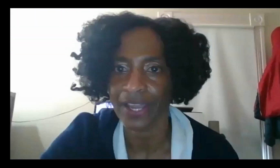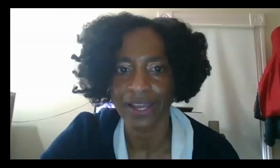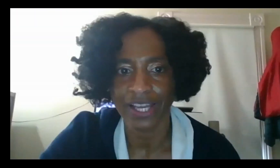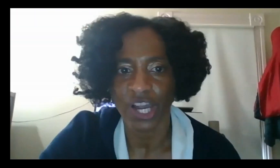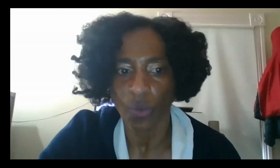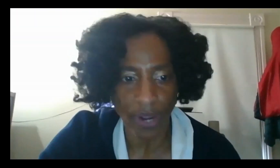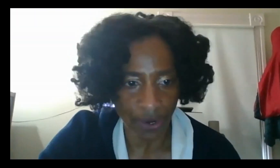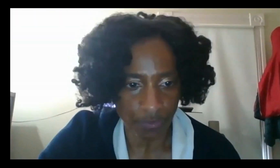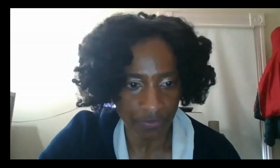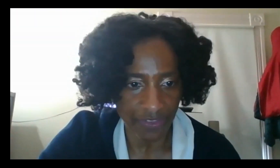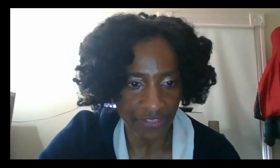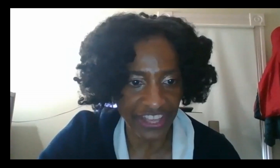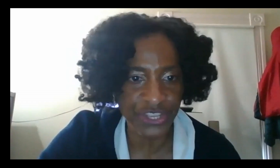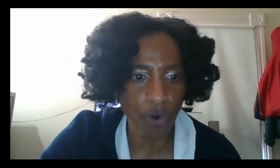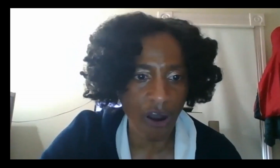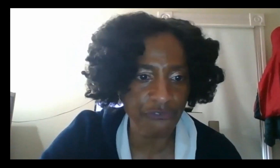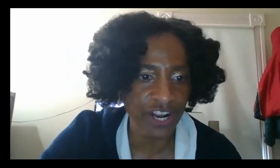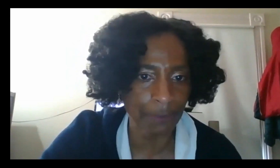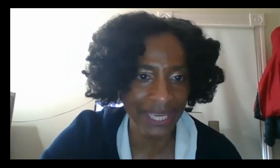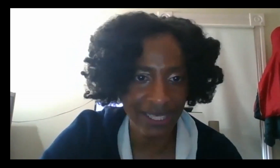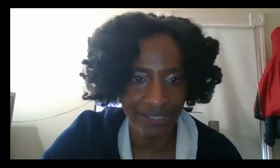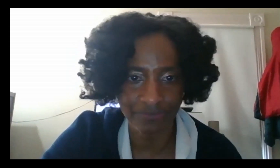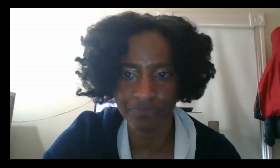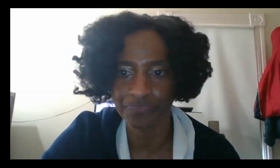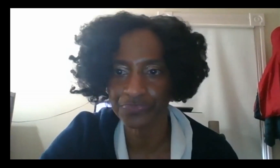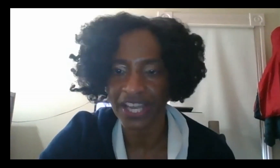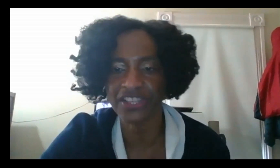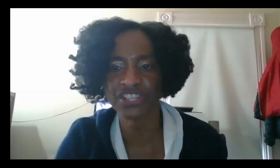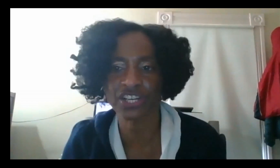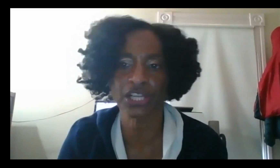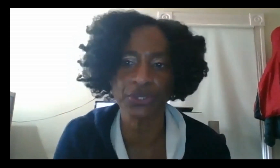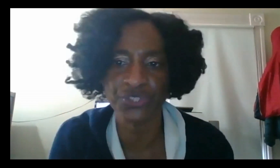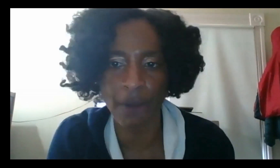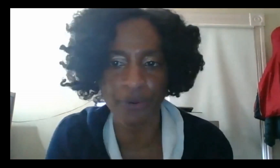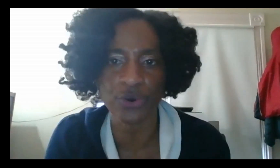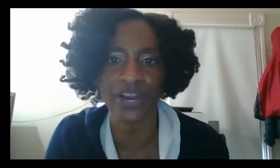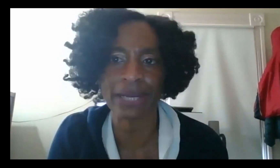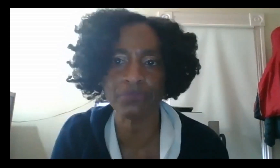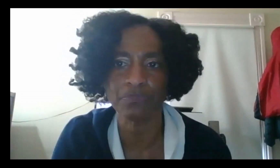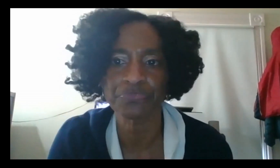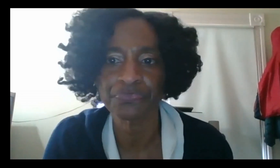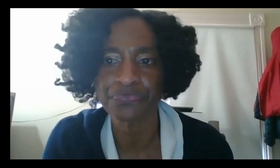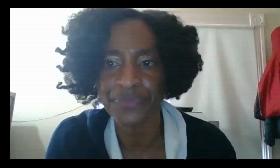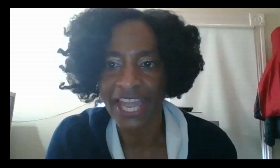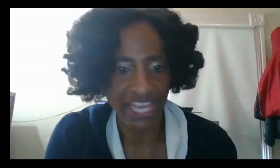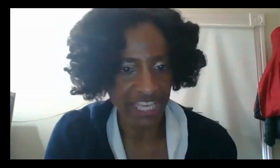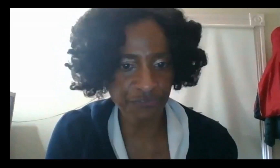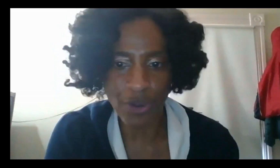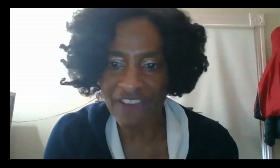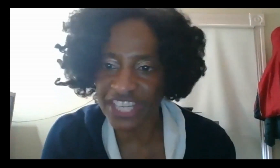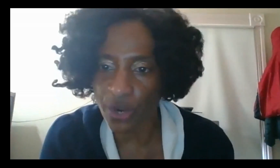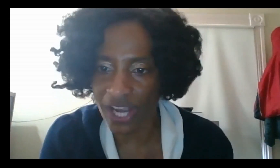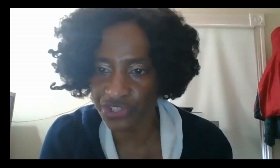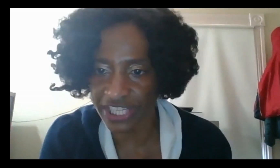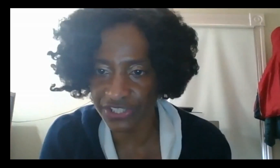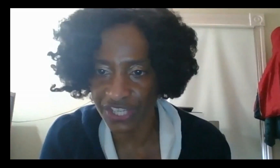Okay, well, thank you all for coming. This concludes our program. If you